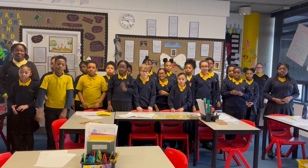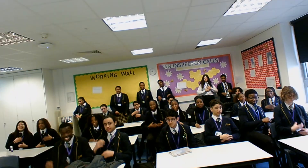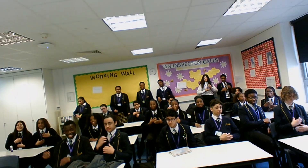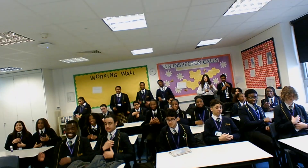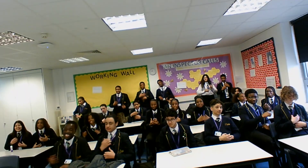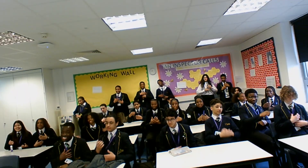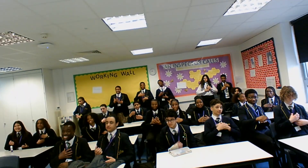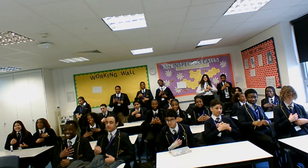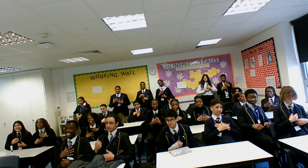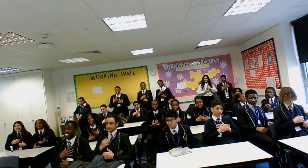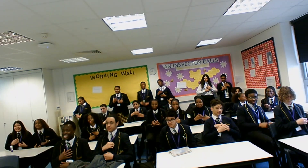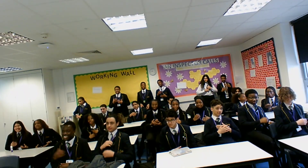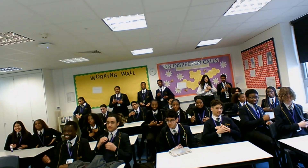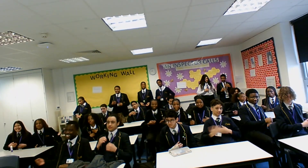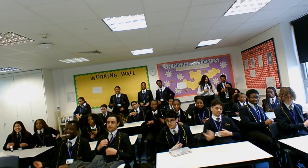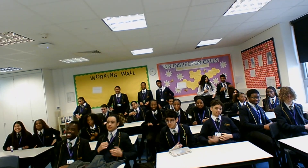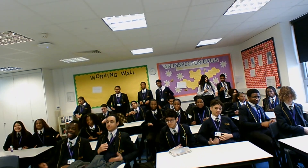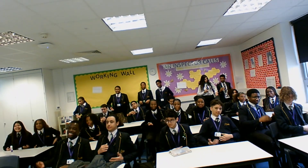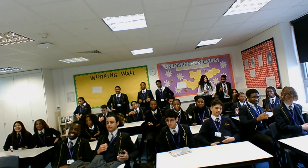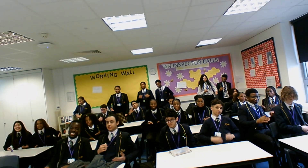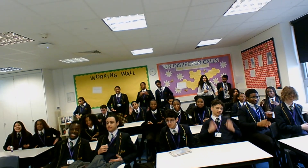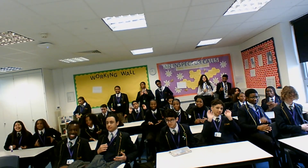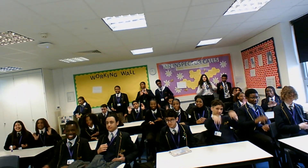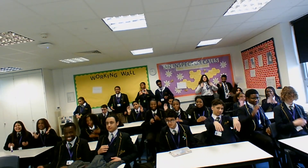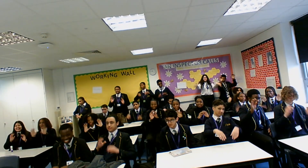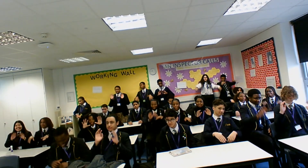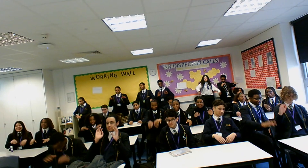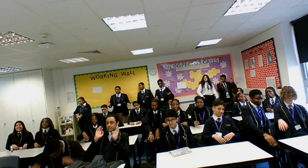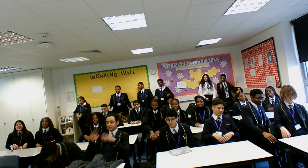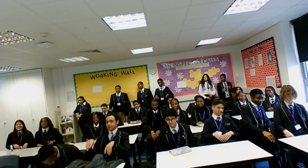With the air, but I don't care, baby, by the way.